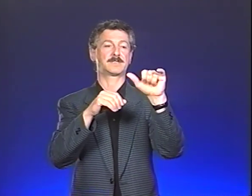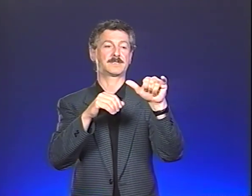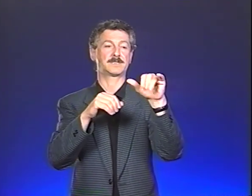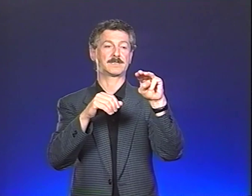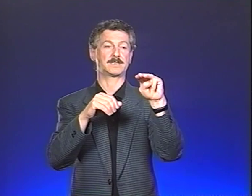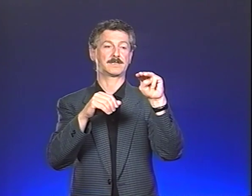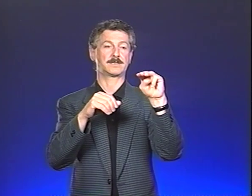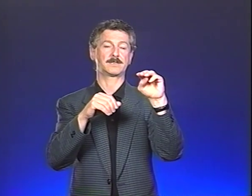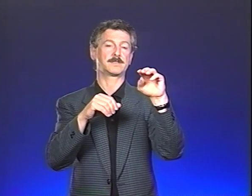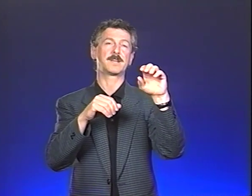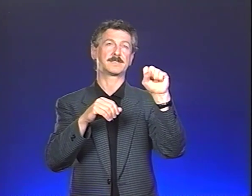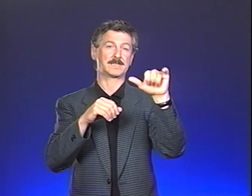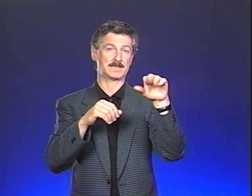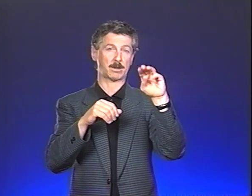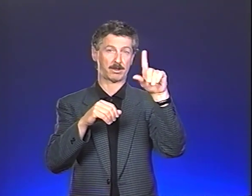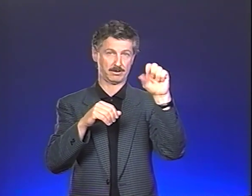Another unique feature to language